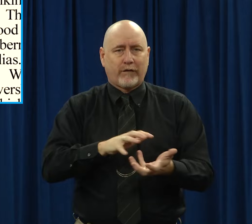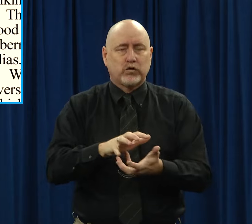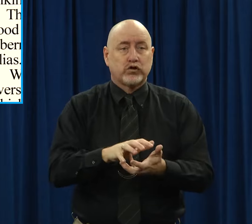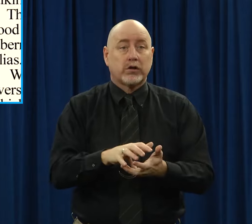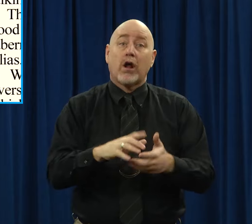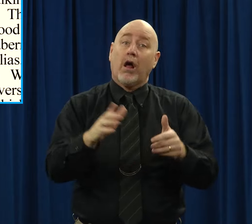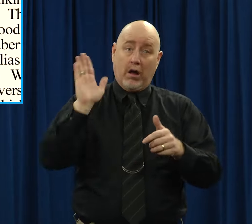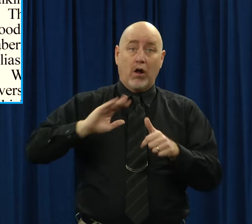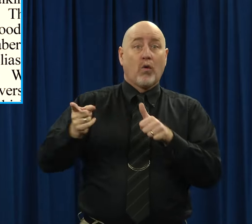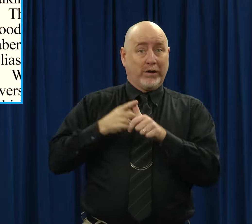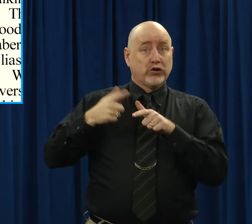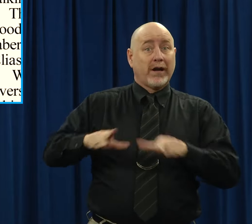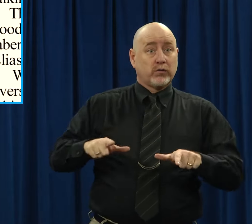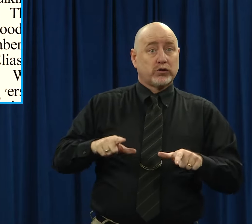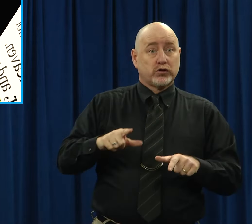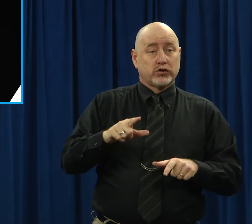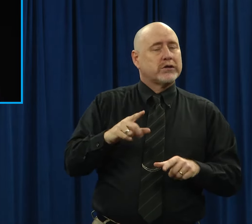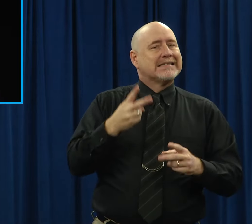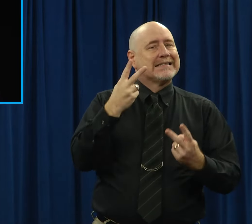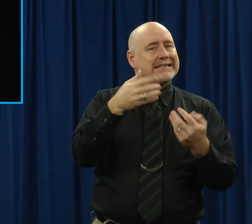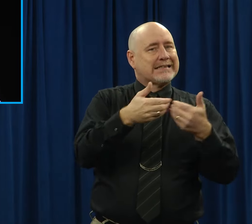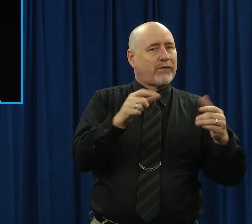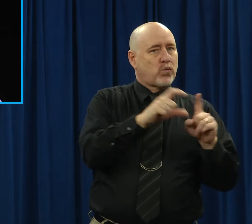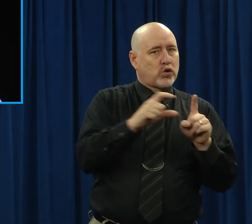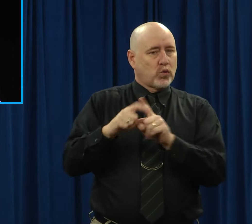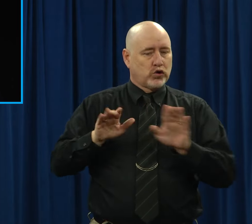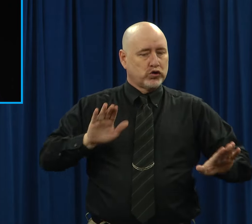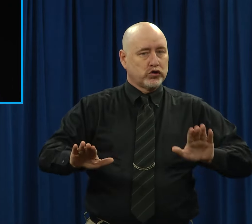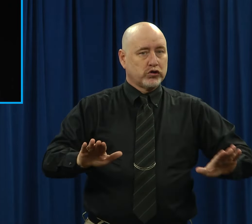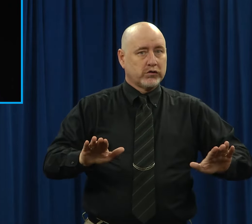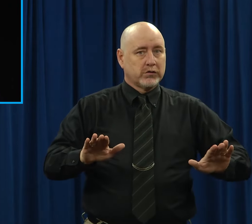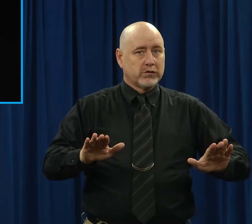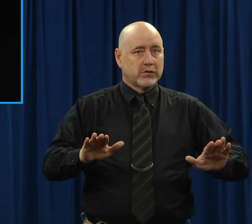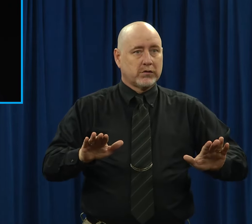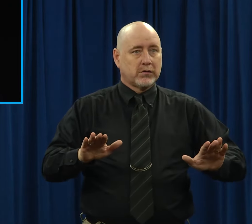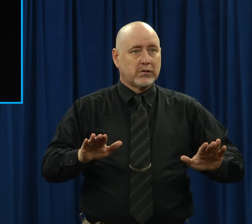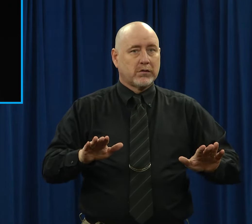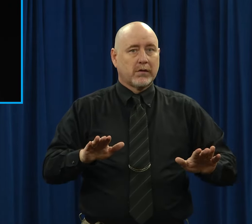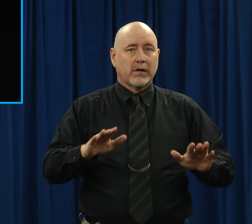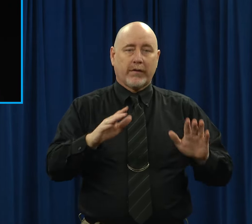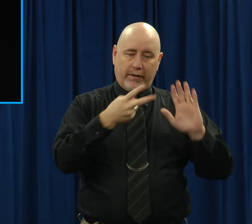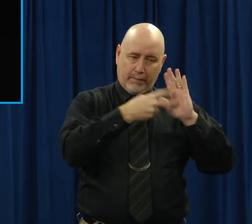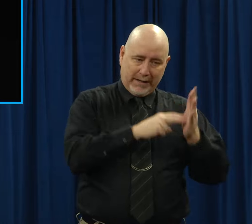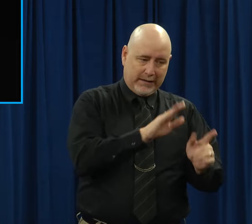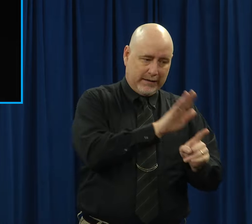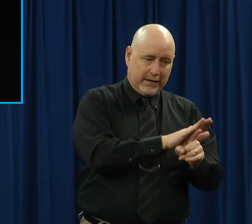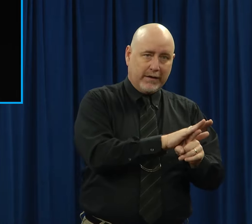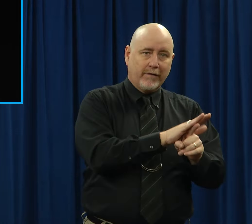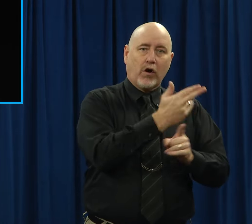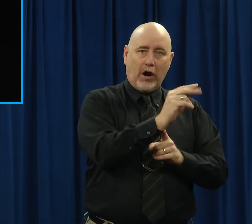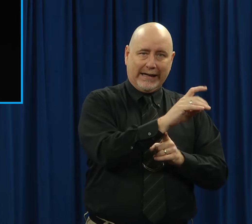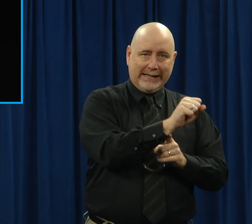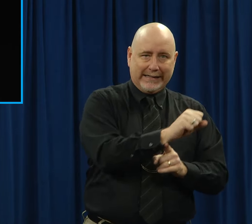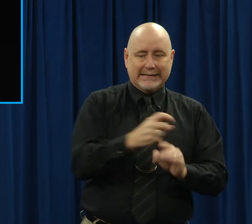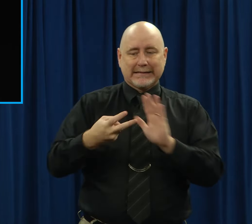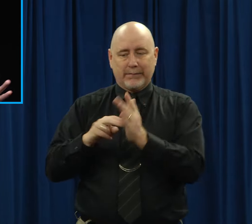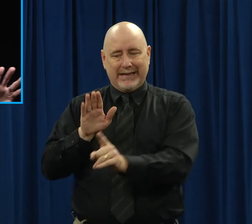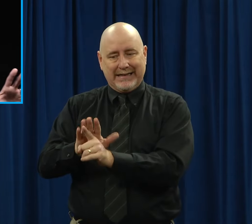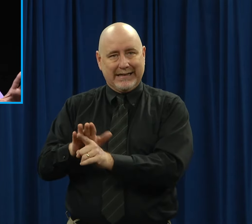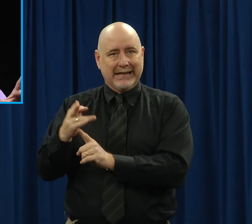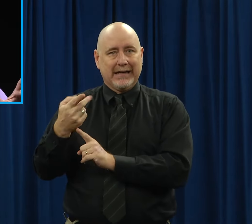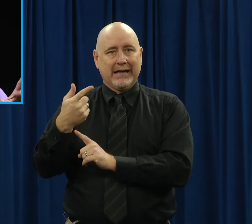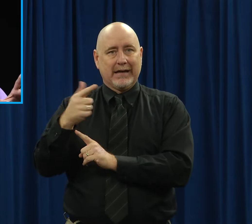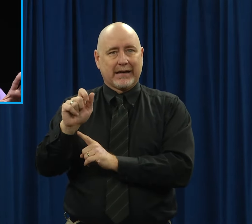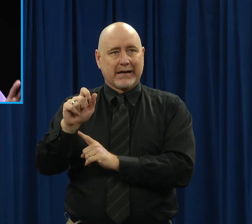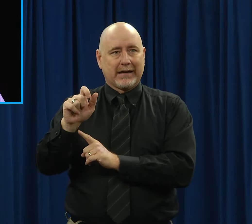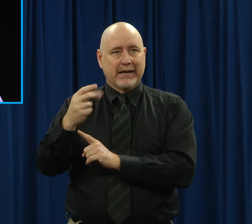us. In the original language, there are two different words. There are different words. There's one word for Hades and